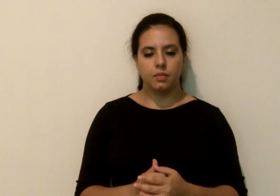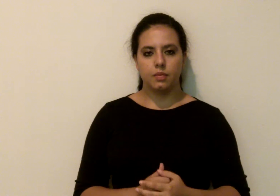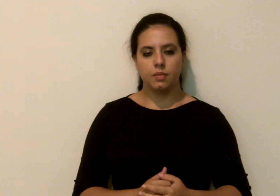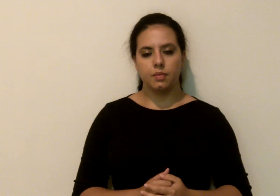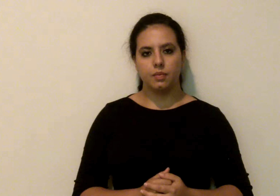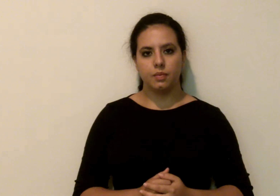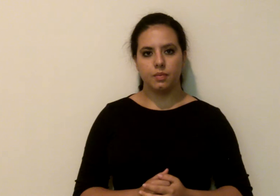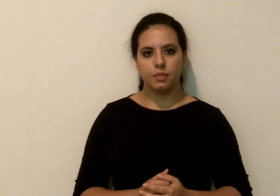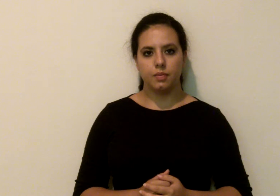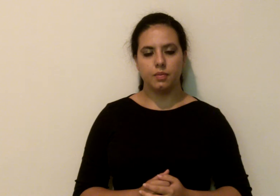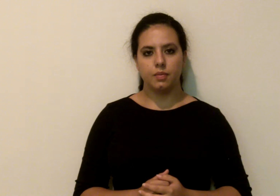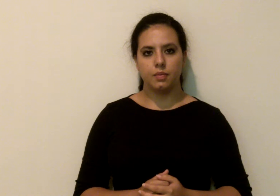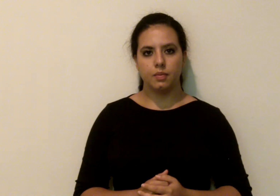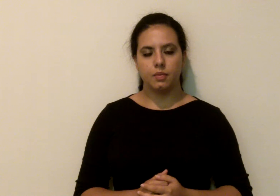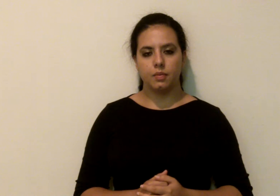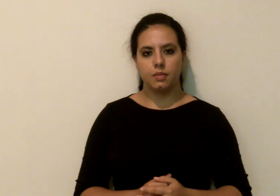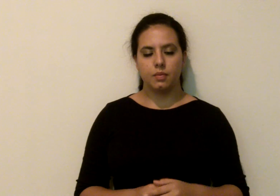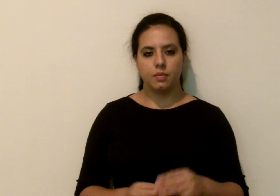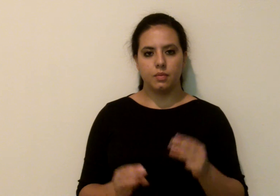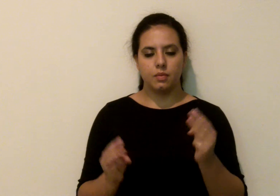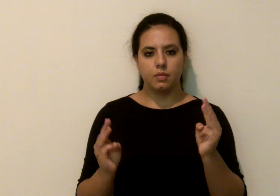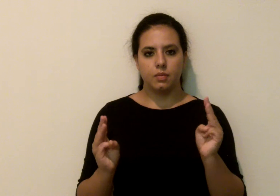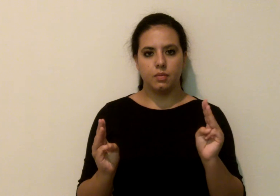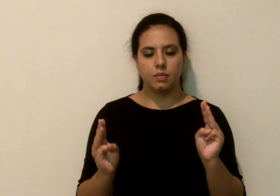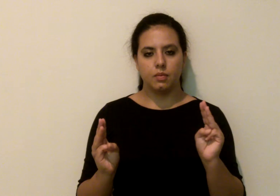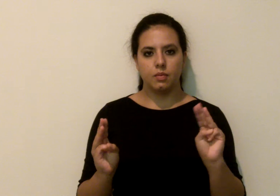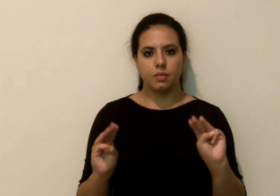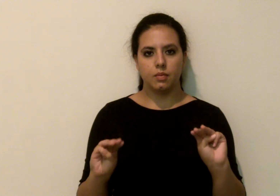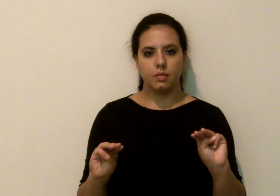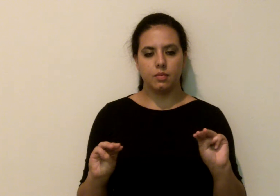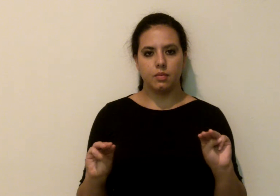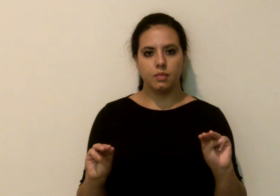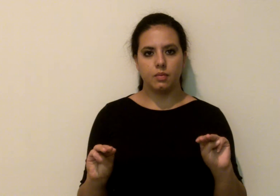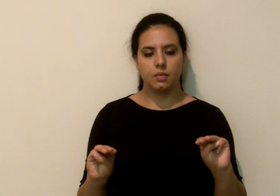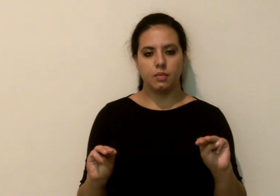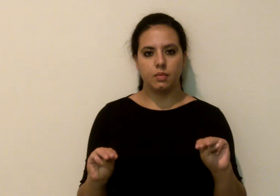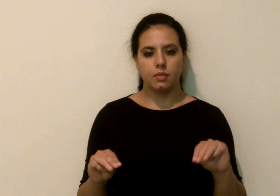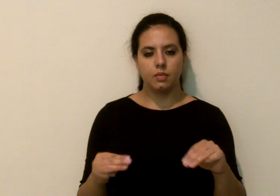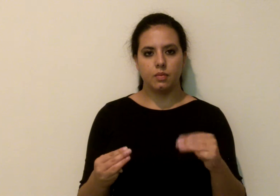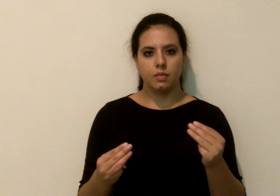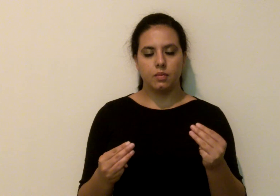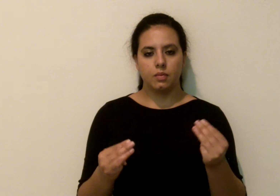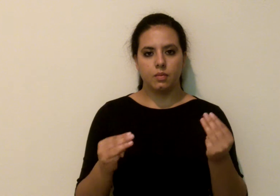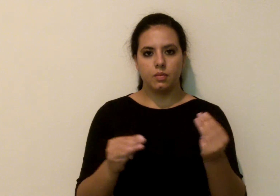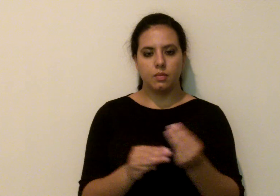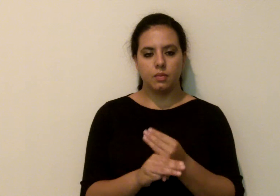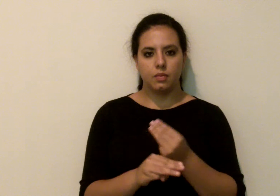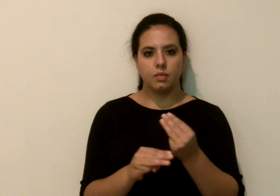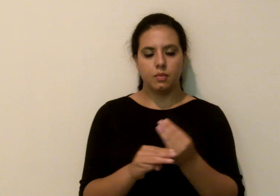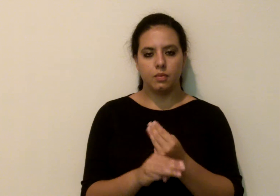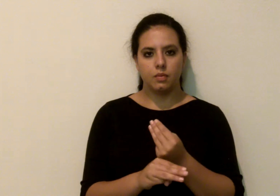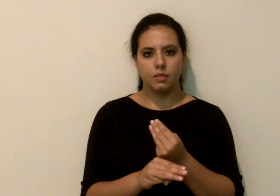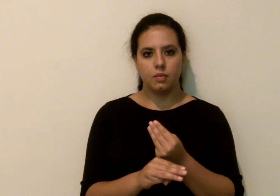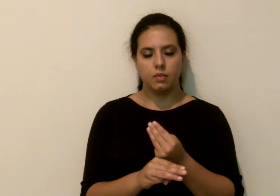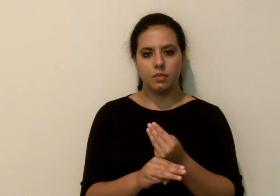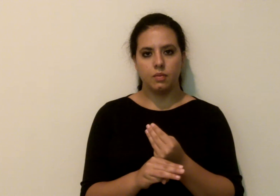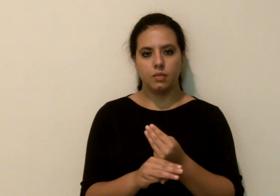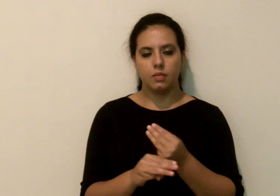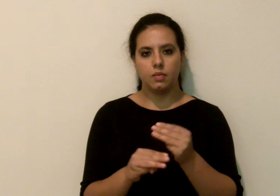we figure. Now, math, you take two M's and you sign figure, figure, math,